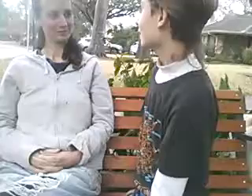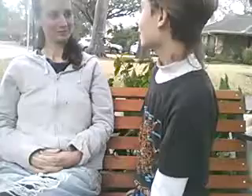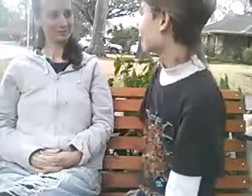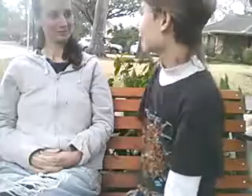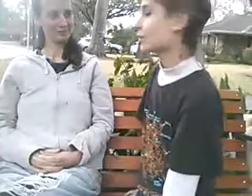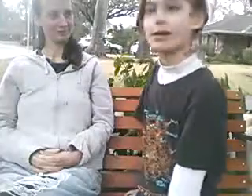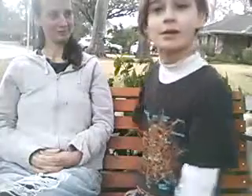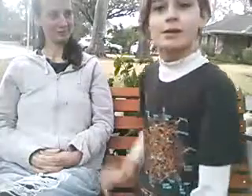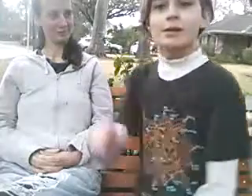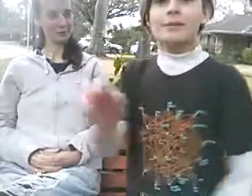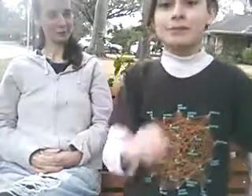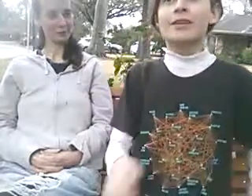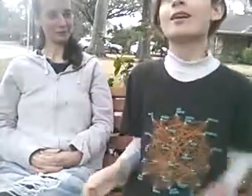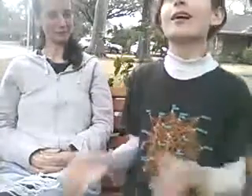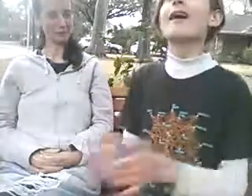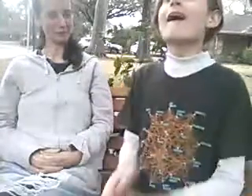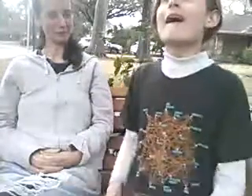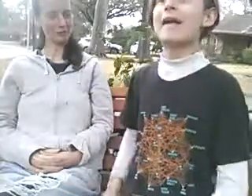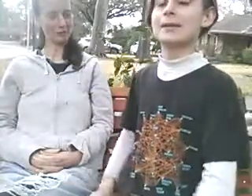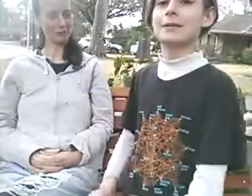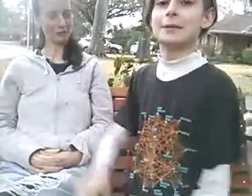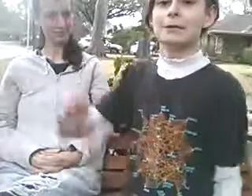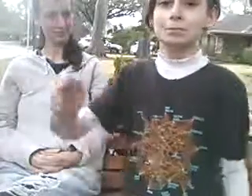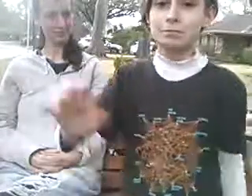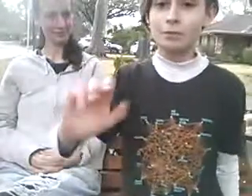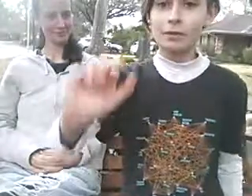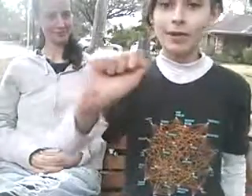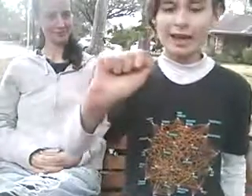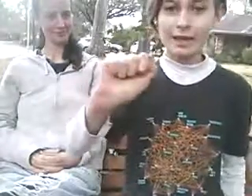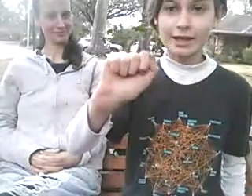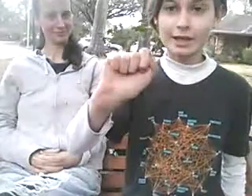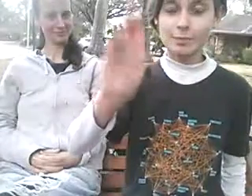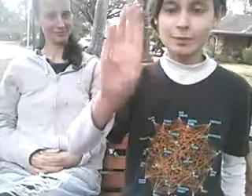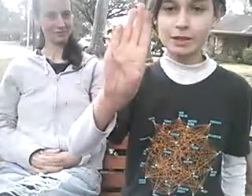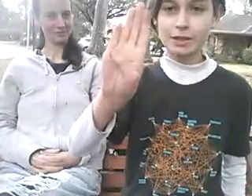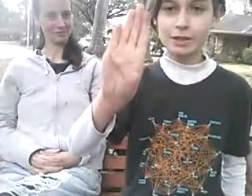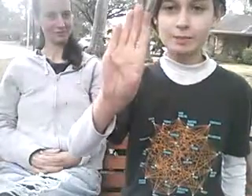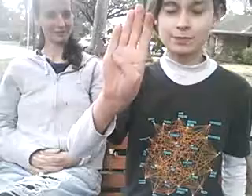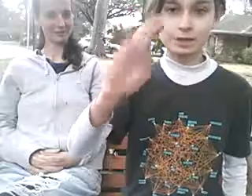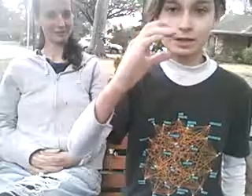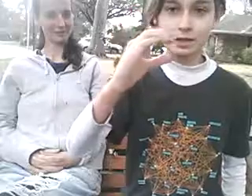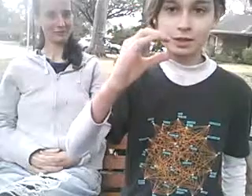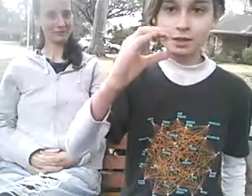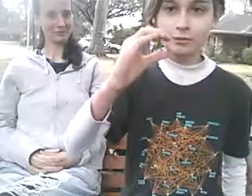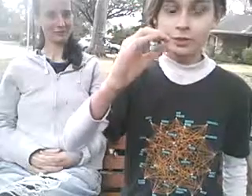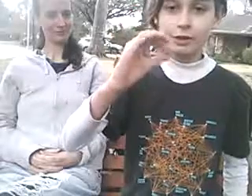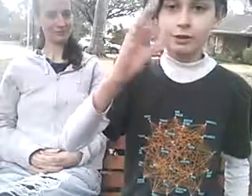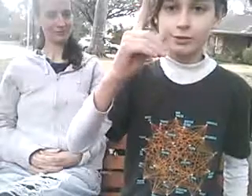E, F, G. Which one are you doing? A, B, C,